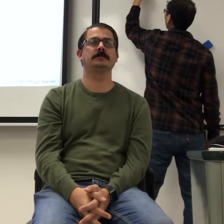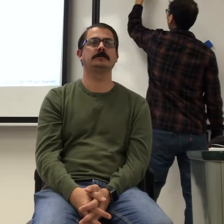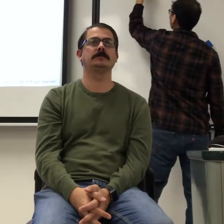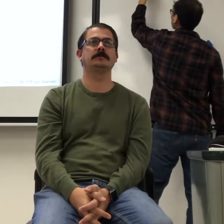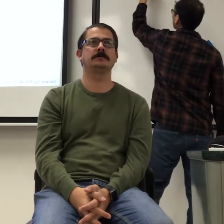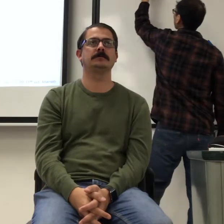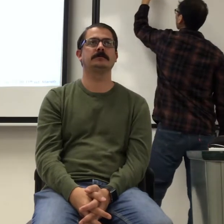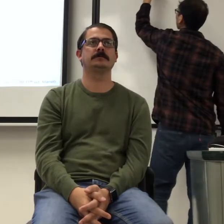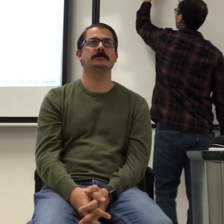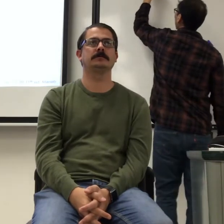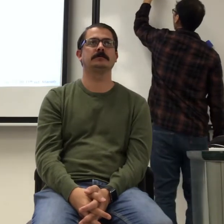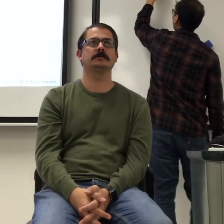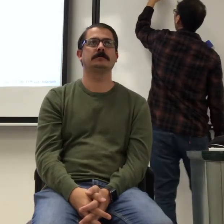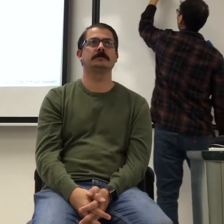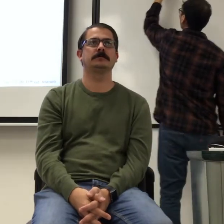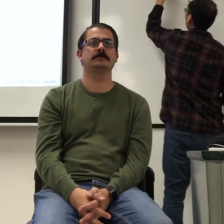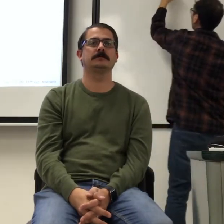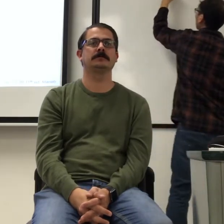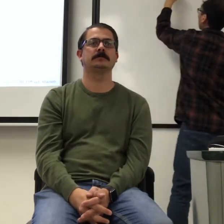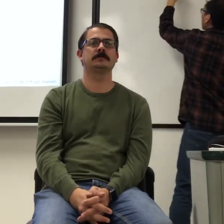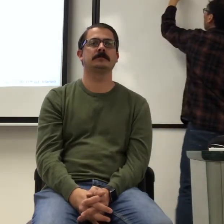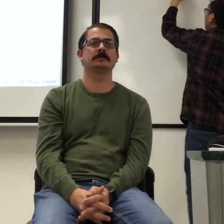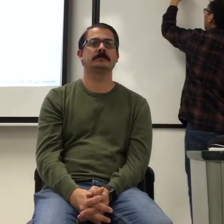bile salts